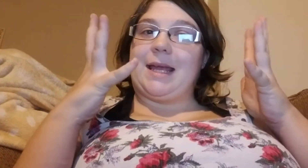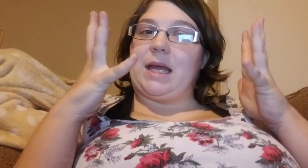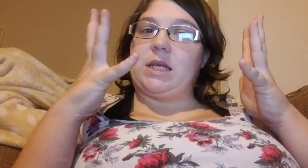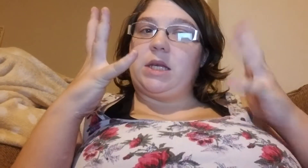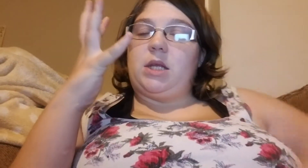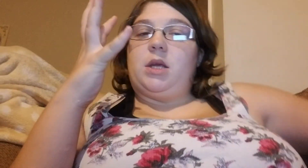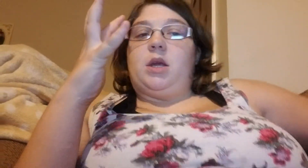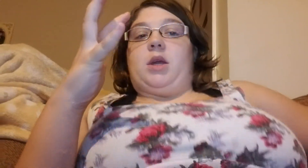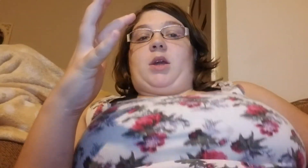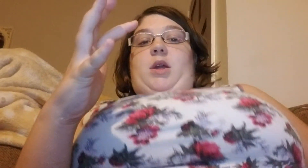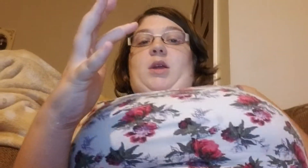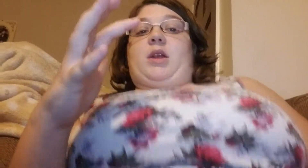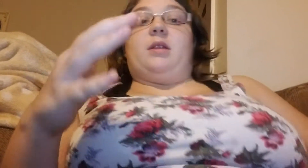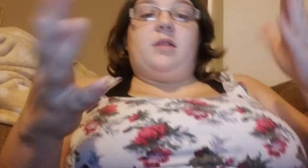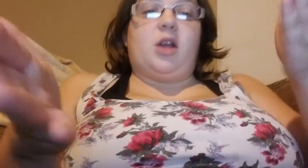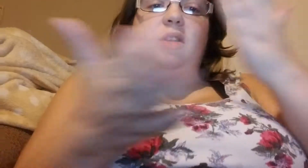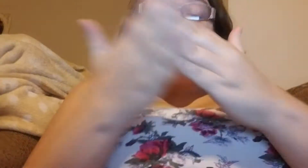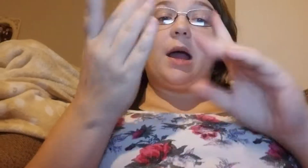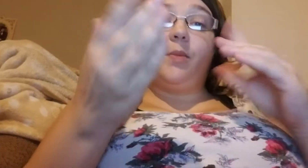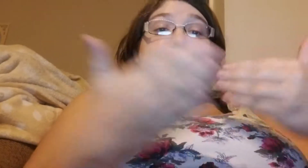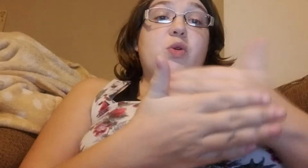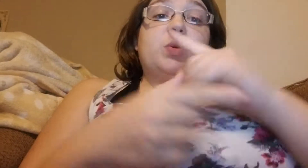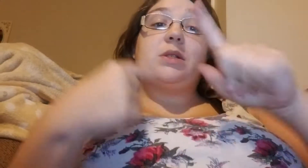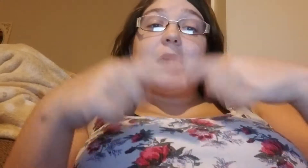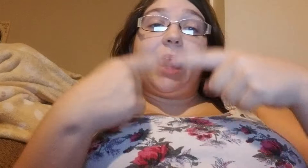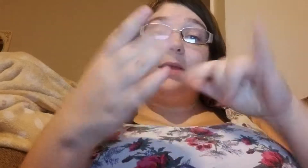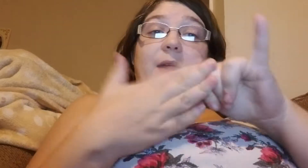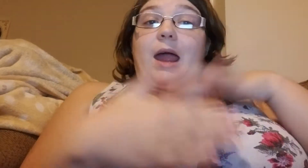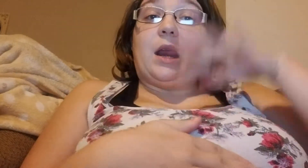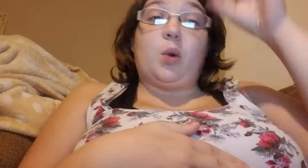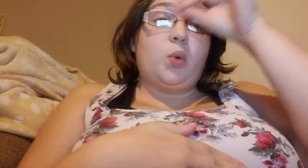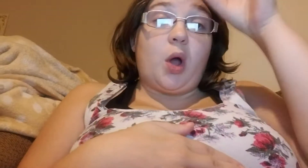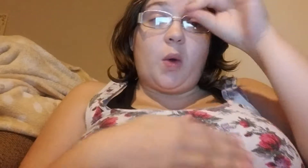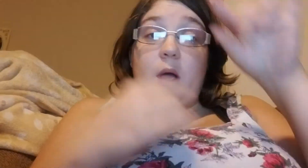it. There's some new signs that I don't know of,